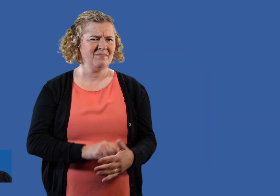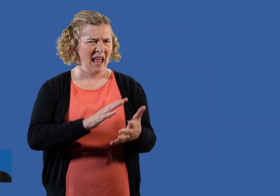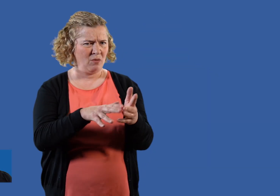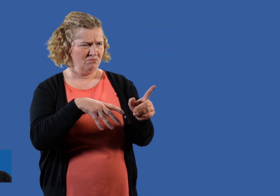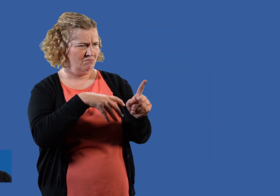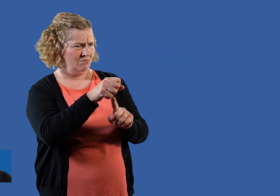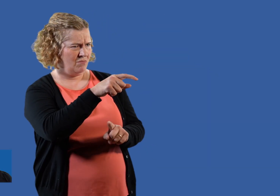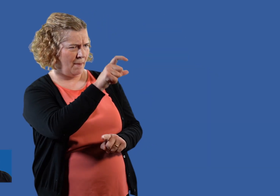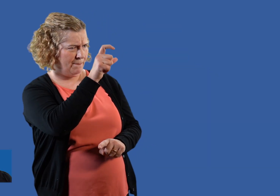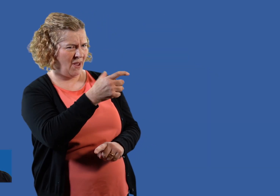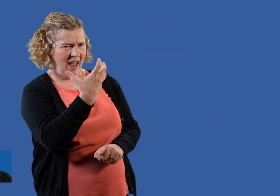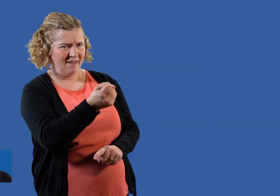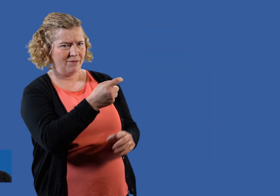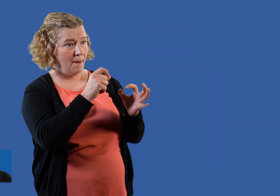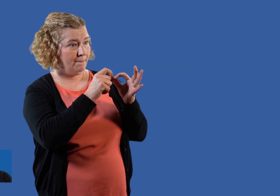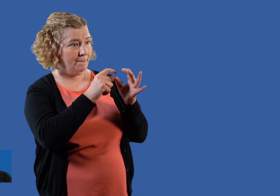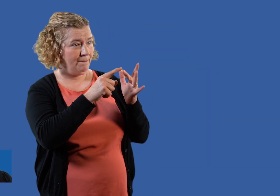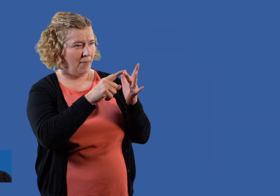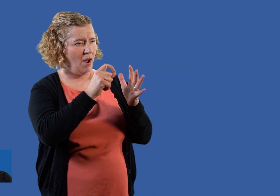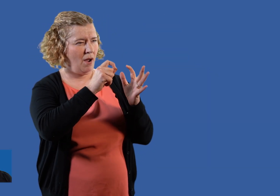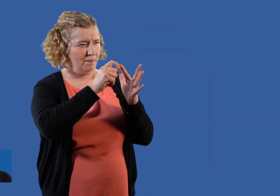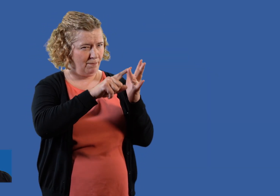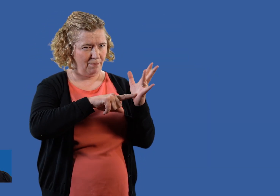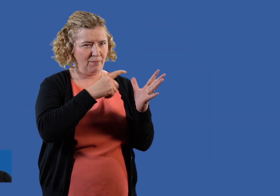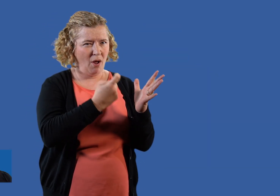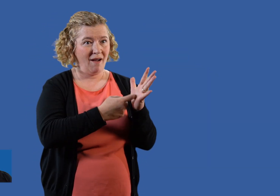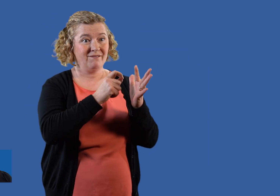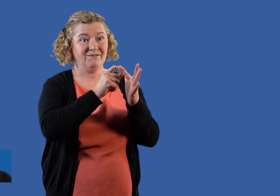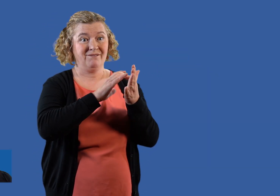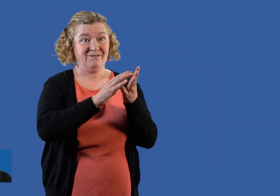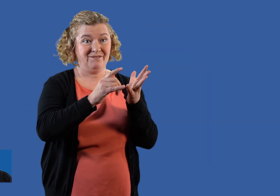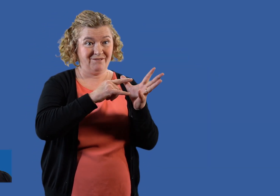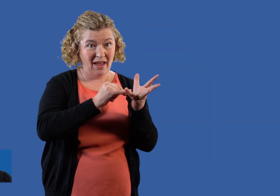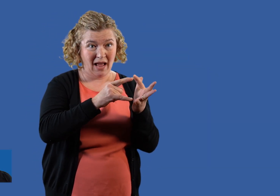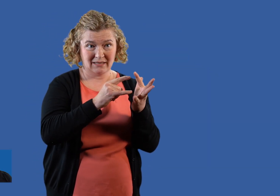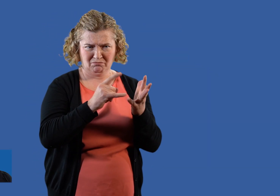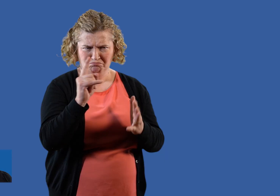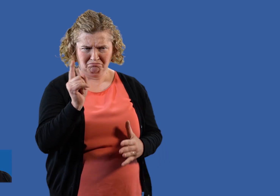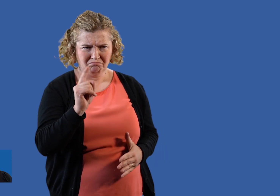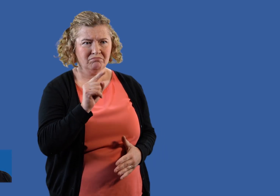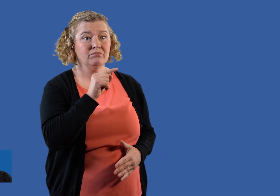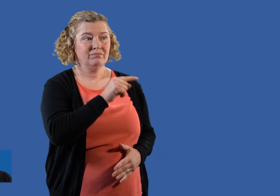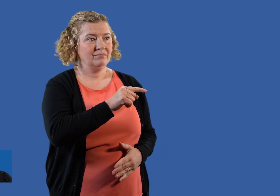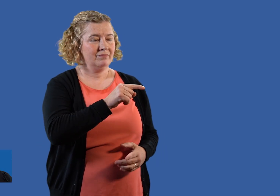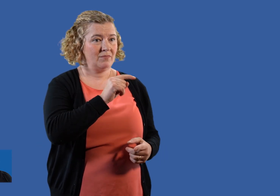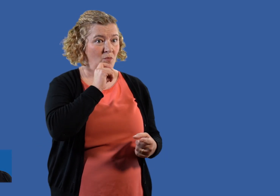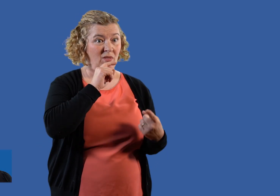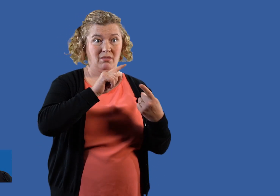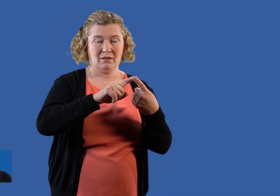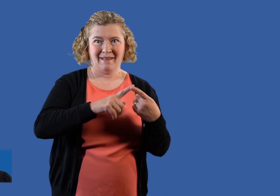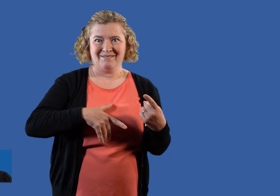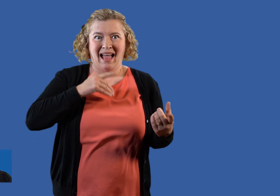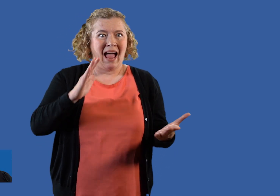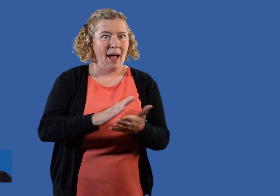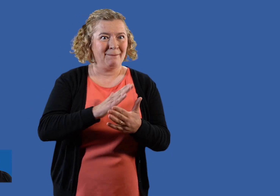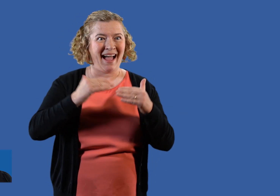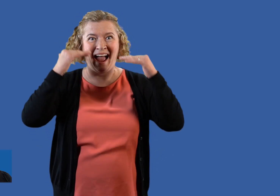Well, there's usually key signs in a phase of bipolar disorder. And these are feeling overly happy or